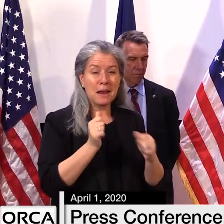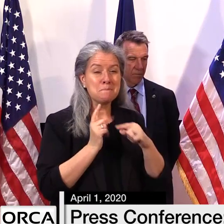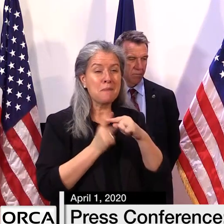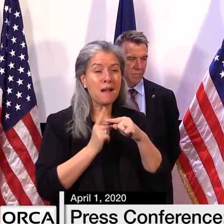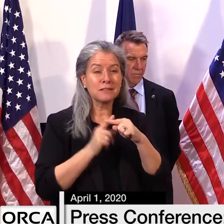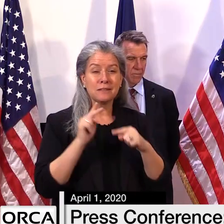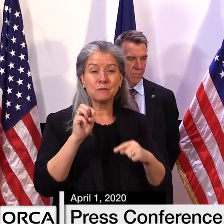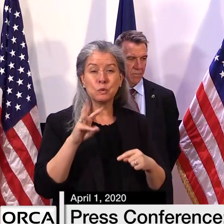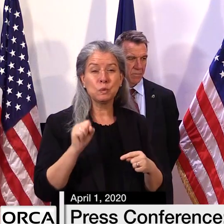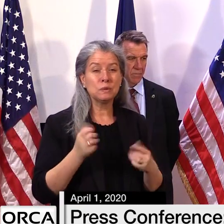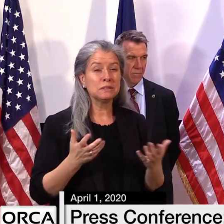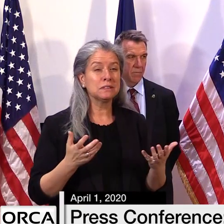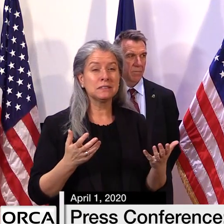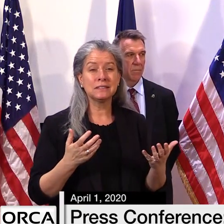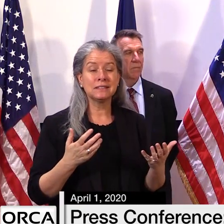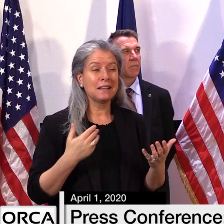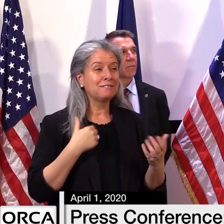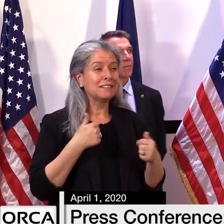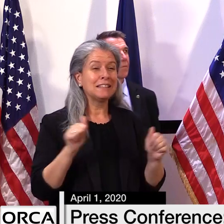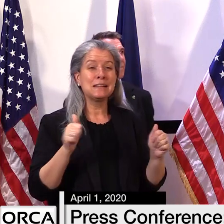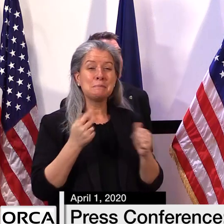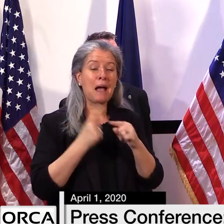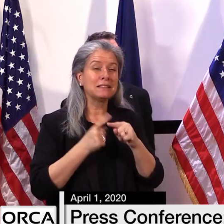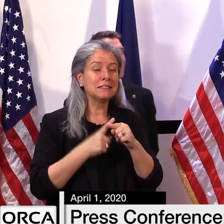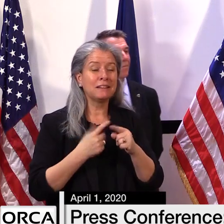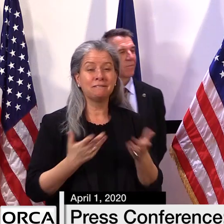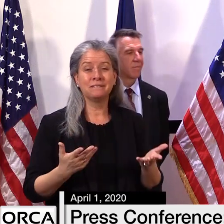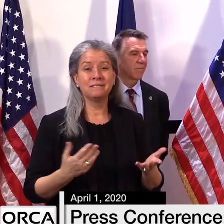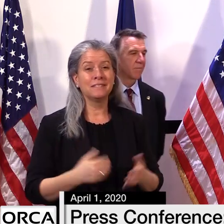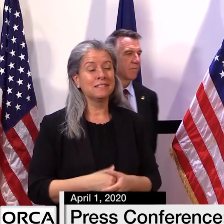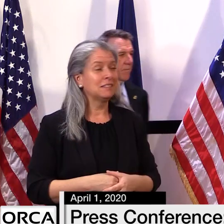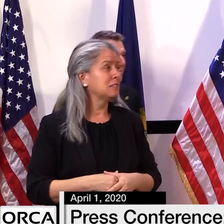medically or scientifically from where we are right now?